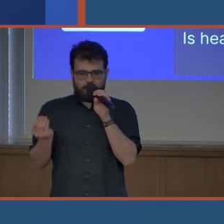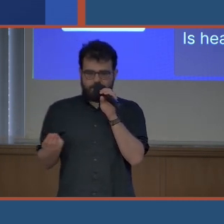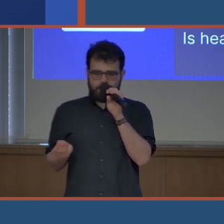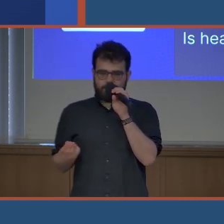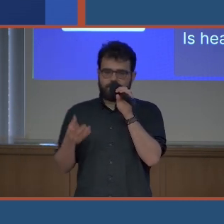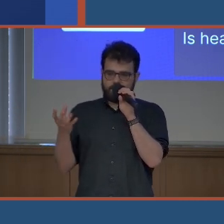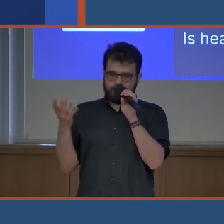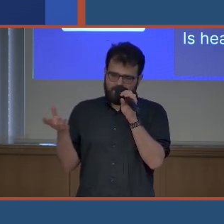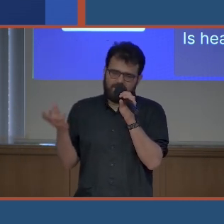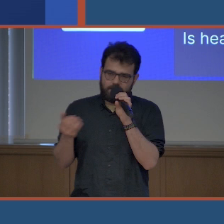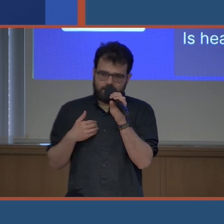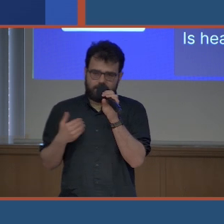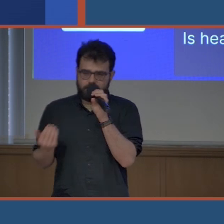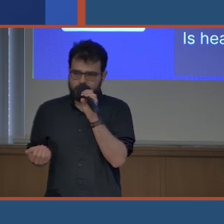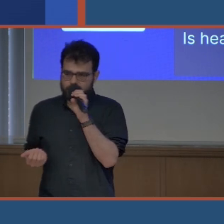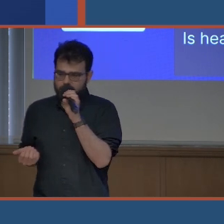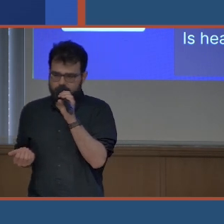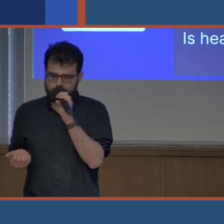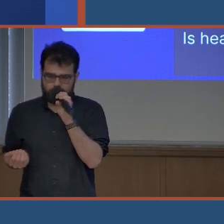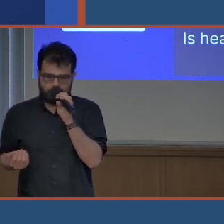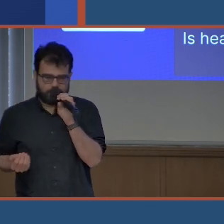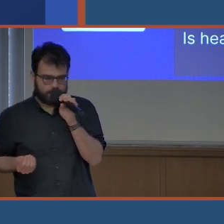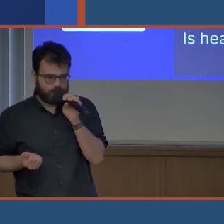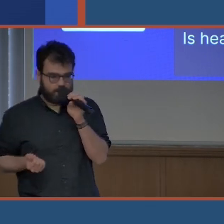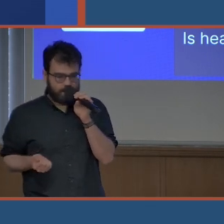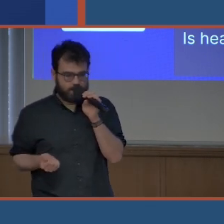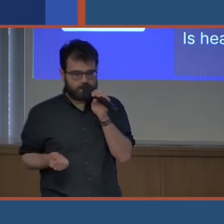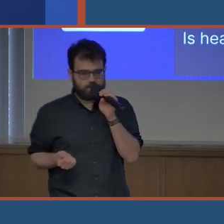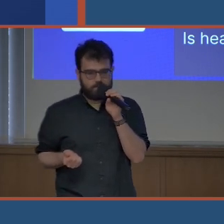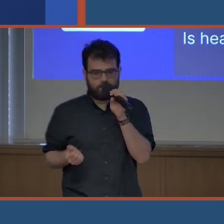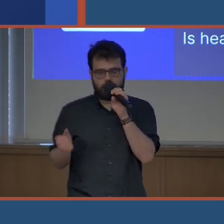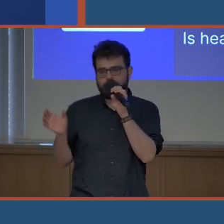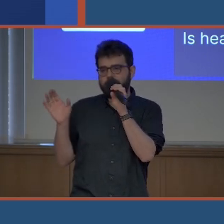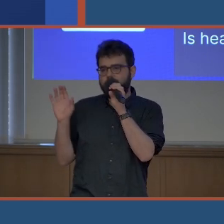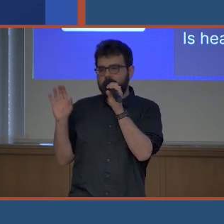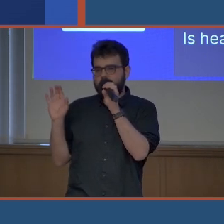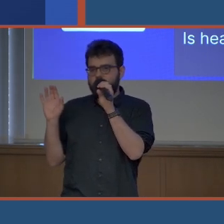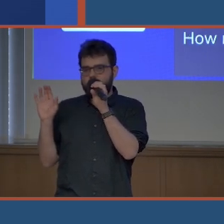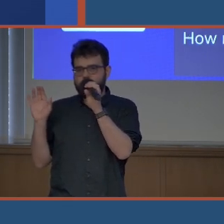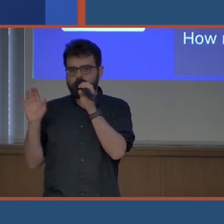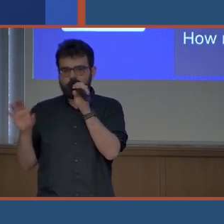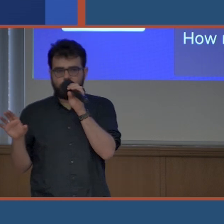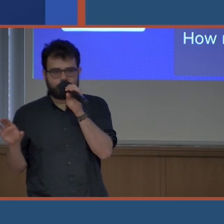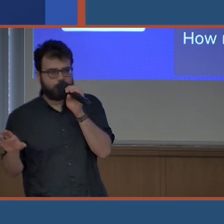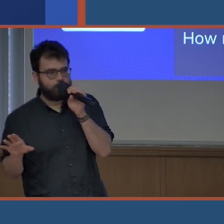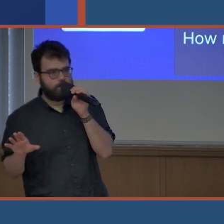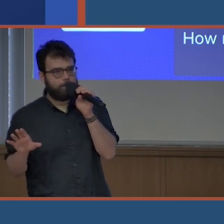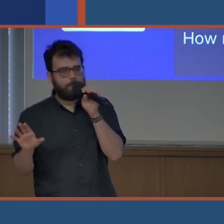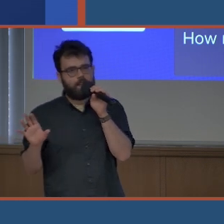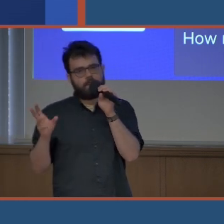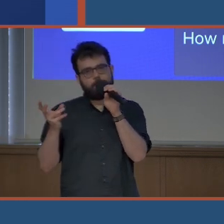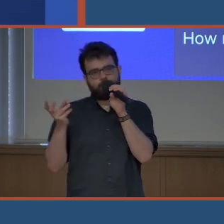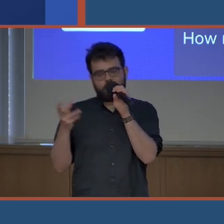this kind of teachers I think it's the best kind of a teacher you can get, because you can also